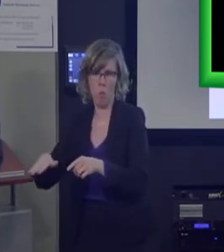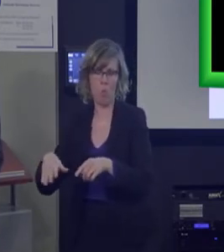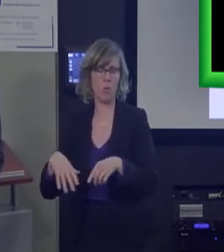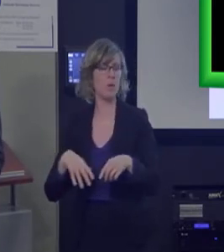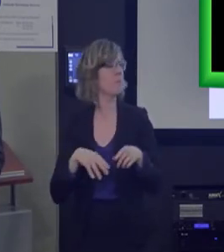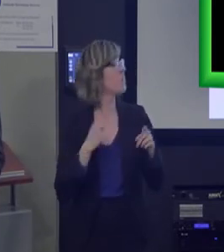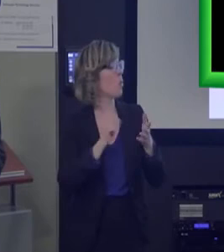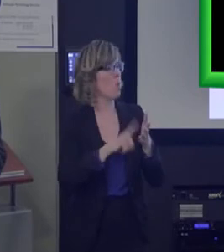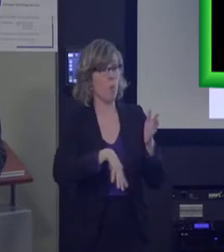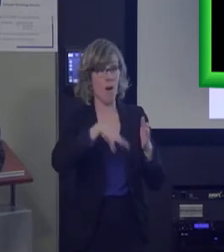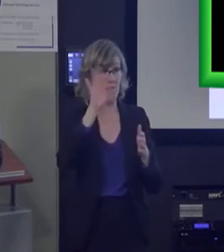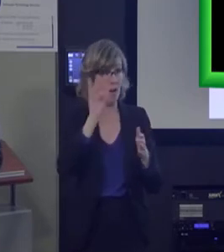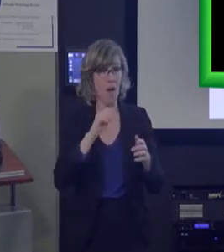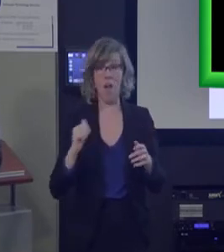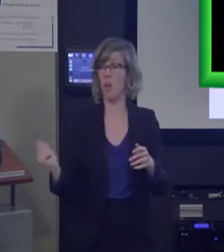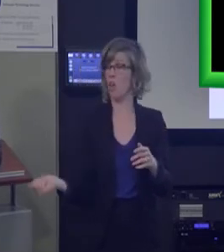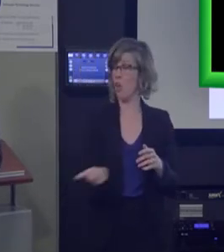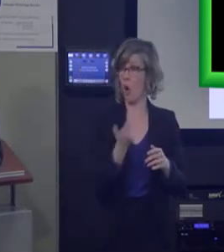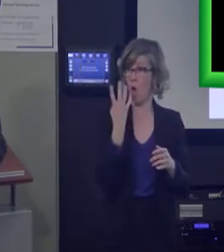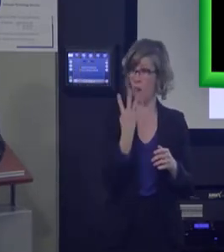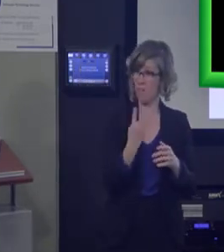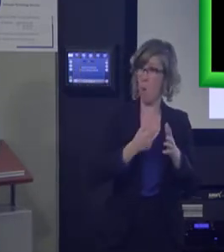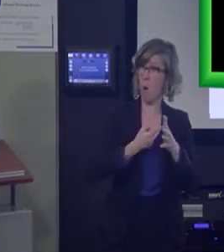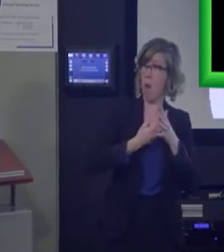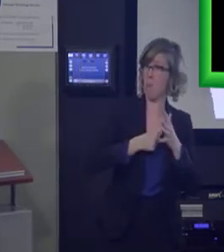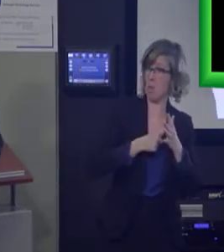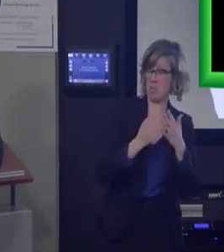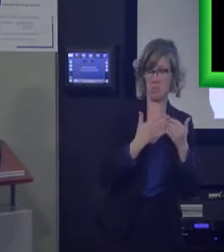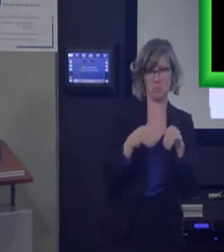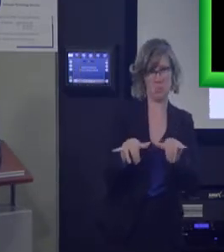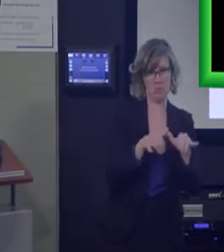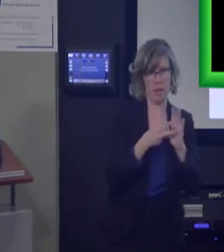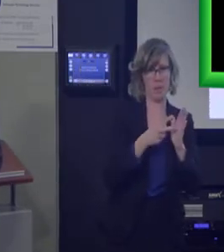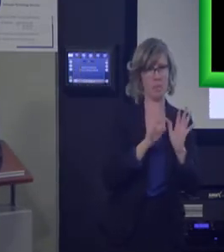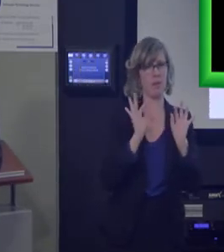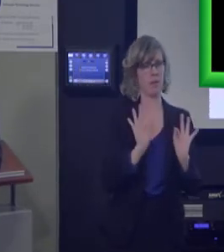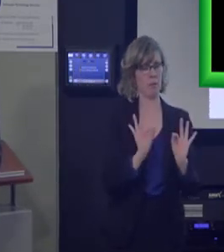All four groups start out roughly equivalent, so we have randomization works.